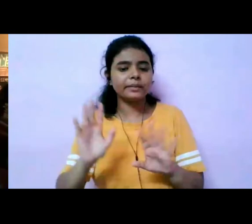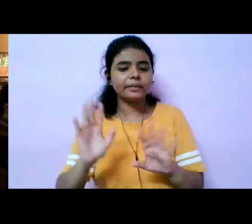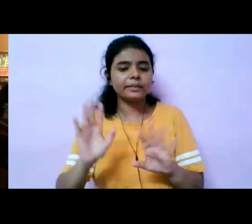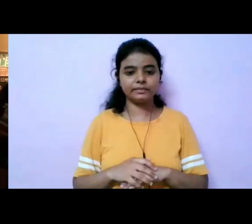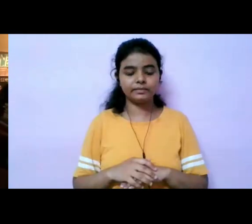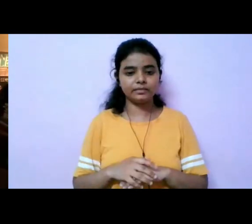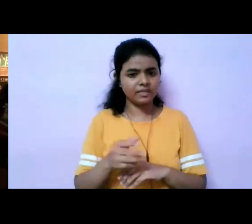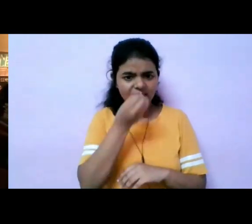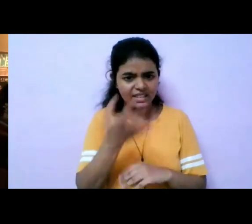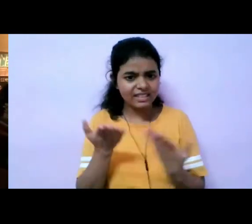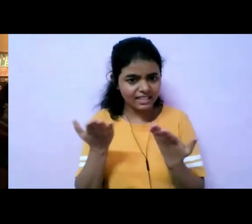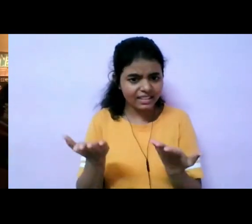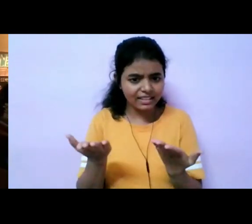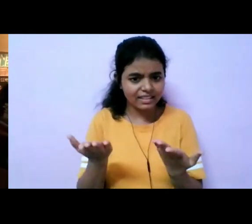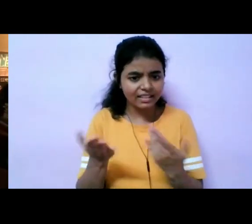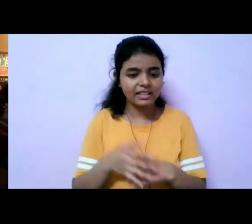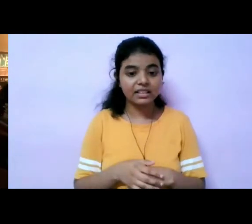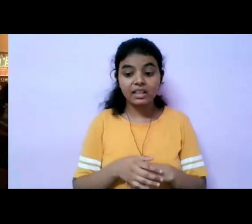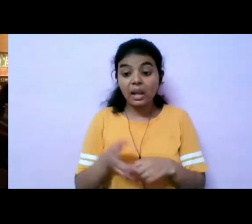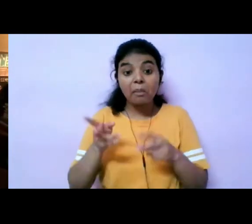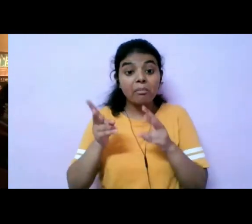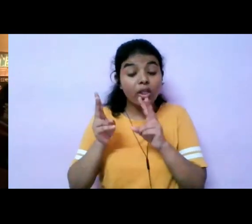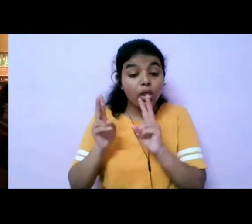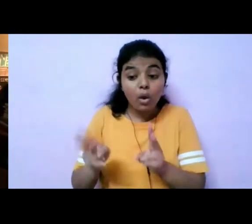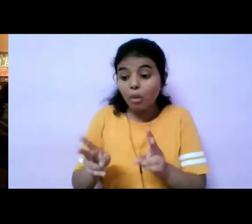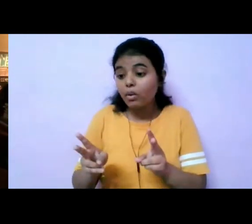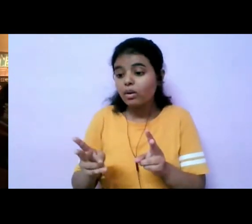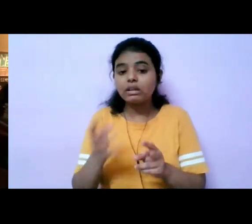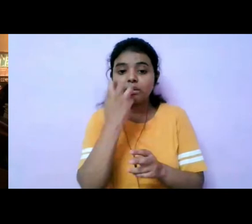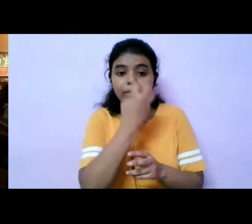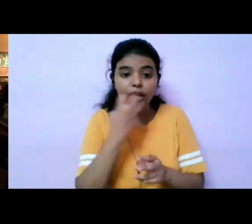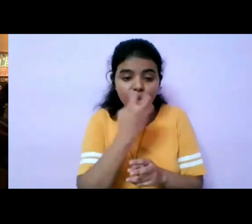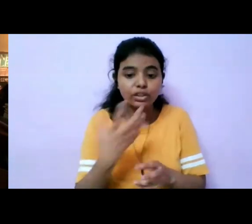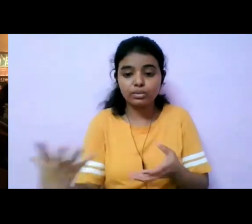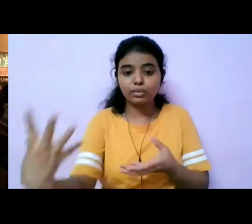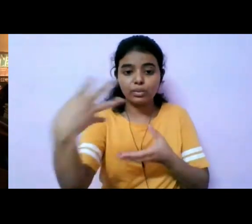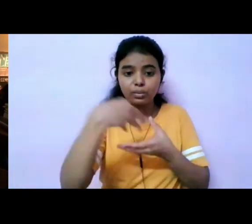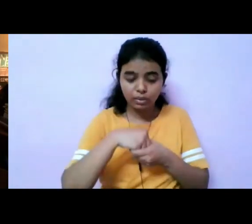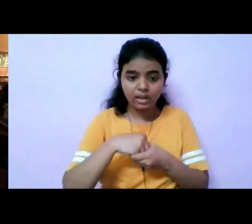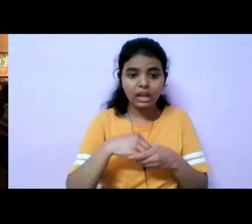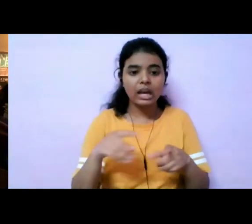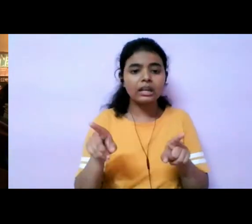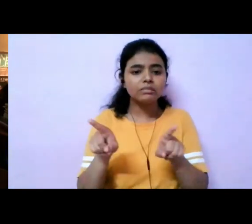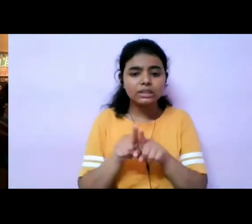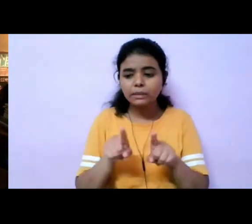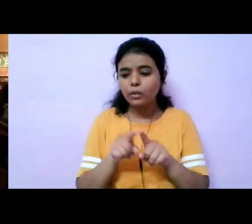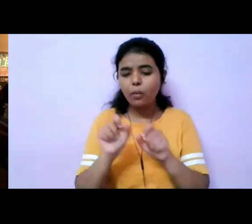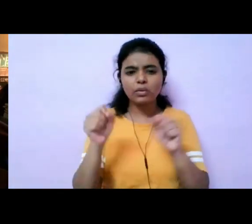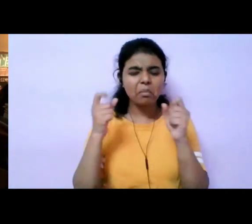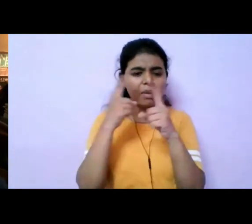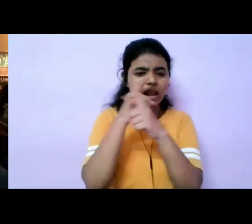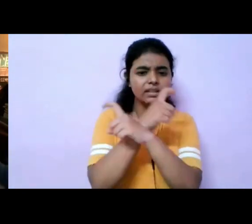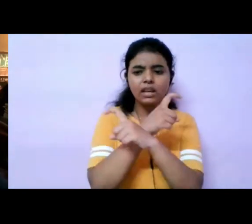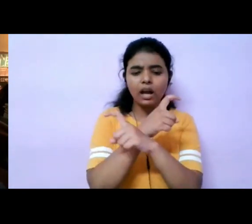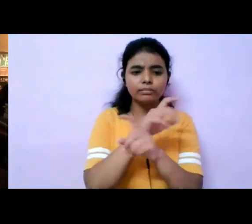It isn't easy because normalizing practices in speech tend toward the elimination of complexity.